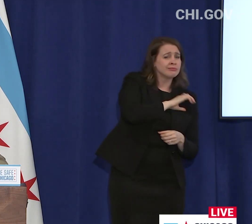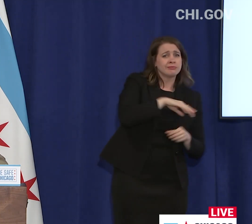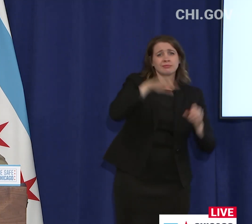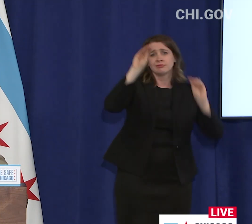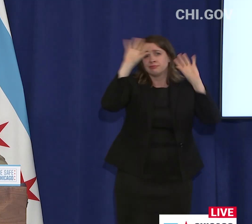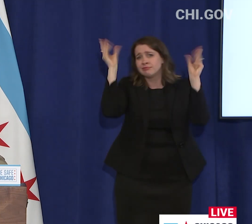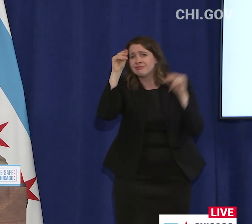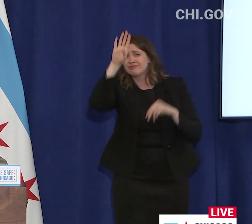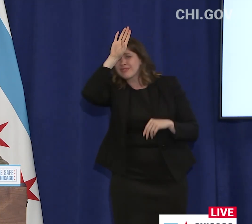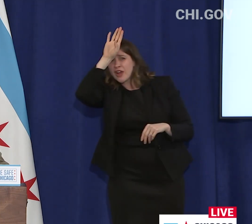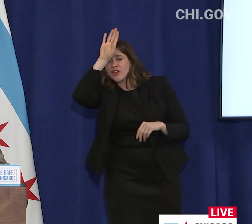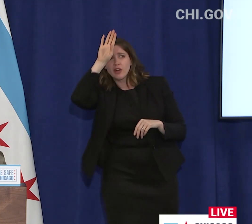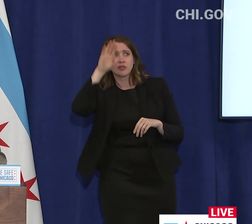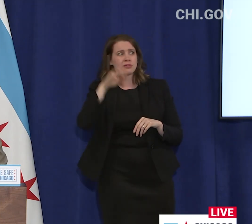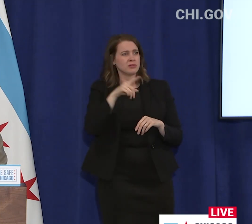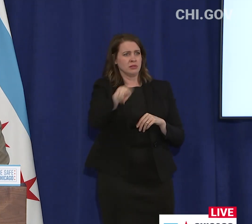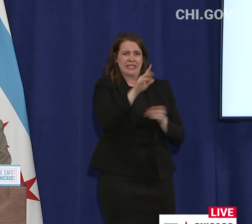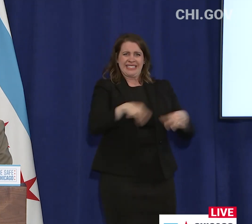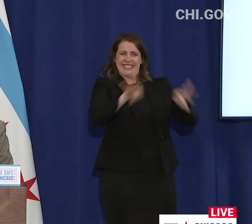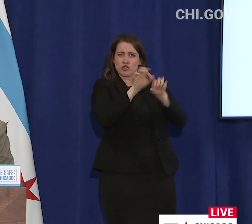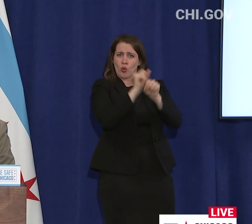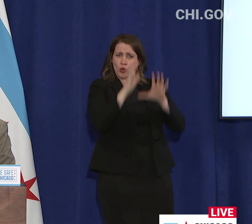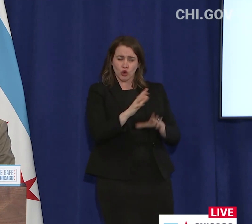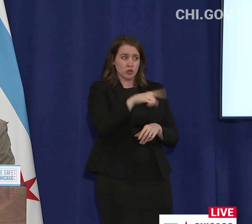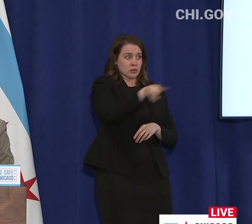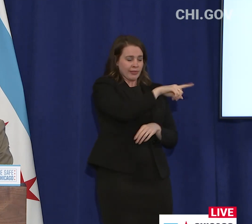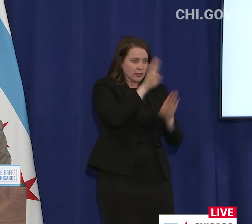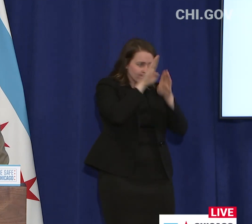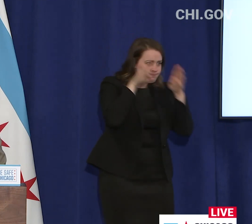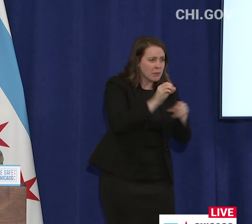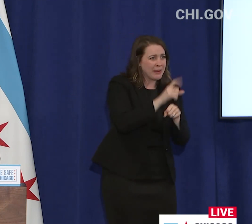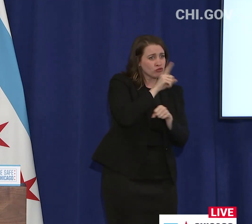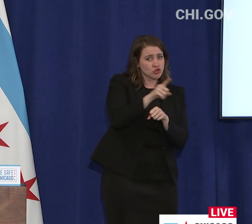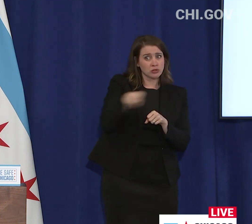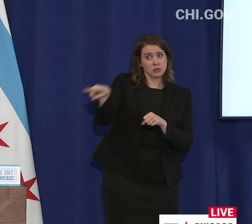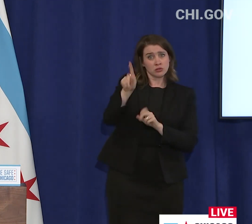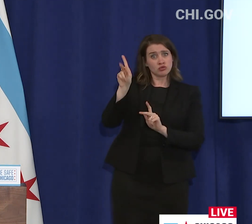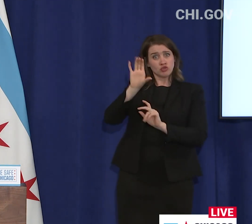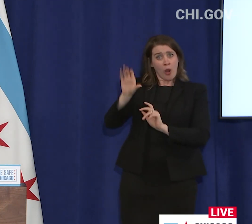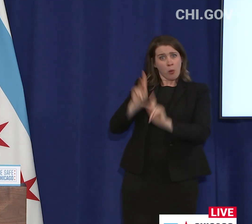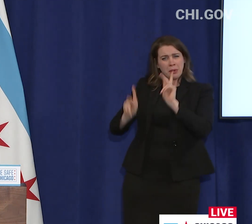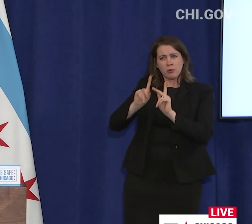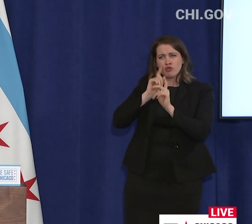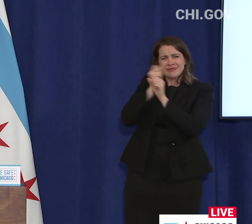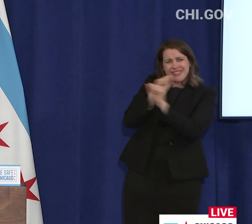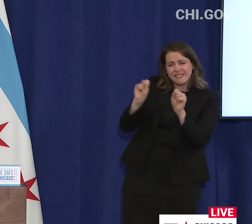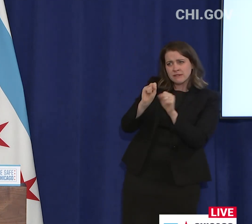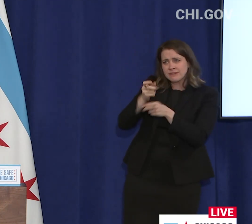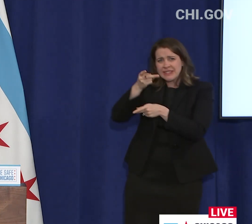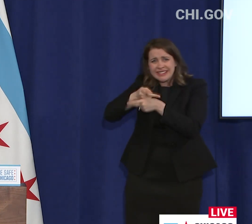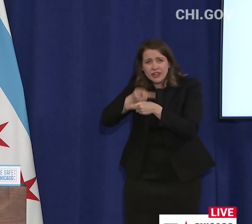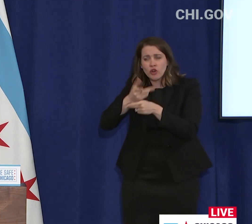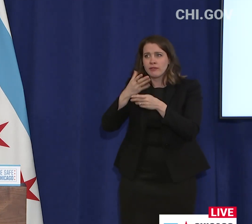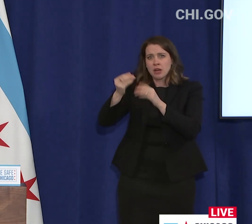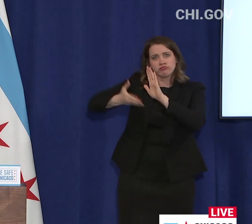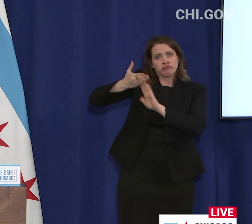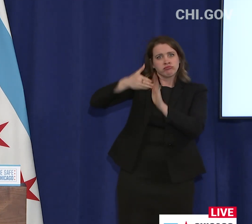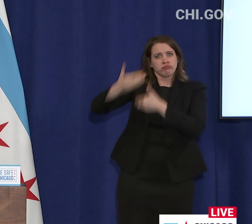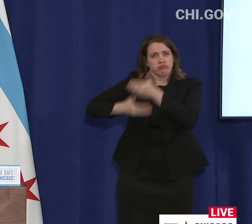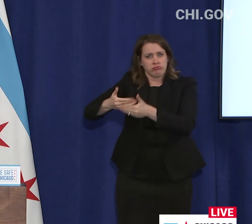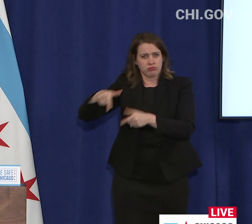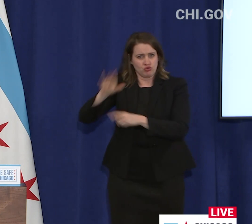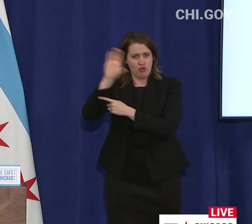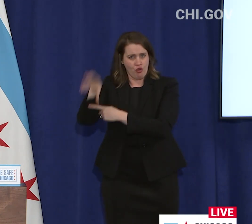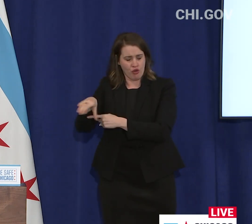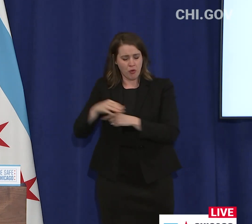workers who make sure our residents are cared for and keep our entire city running. But our ability